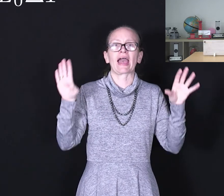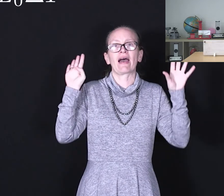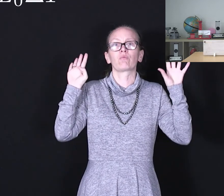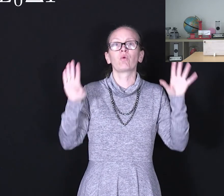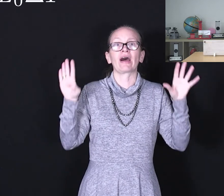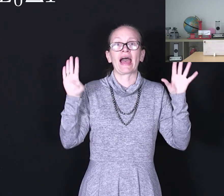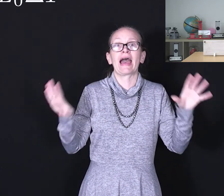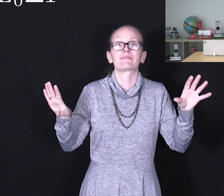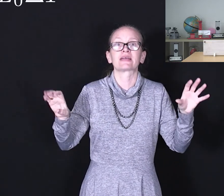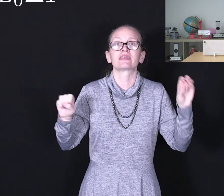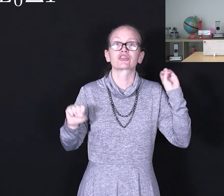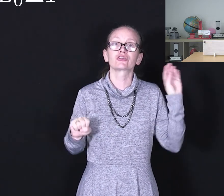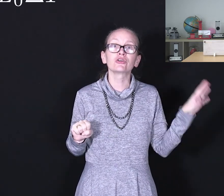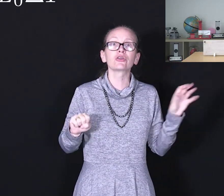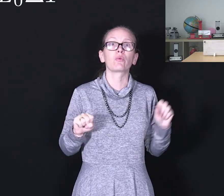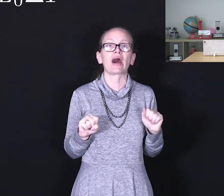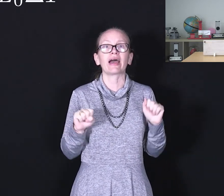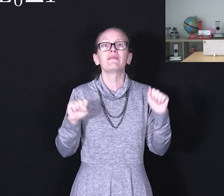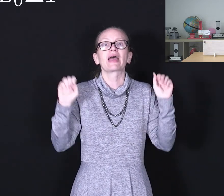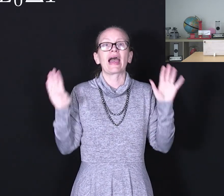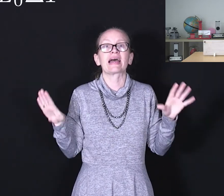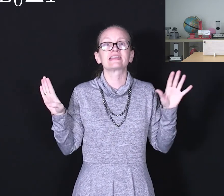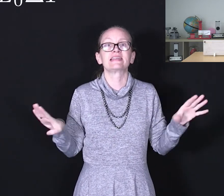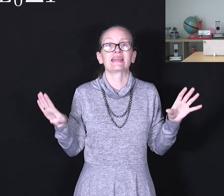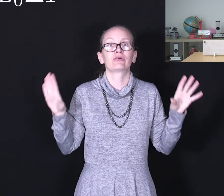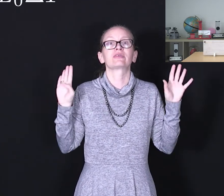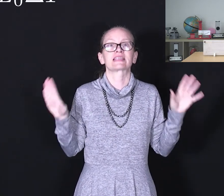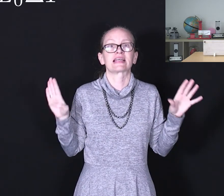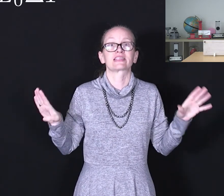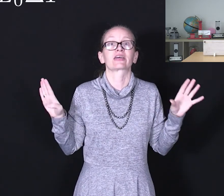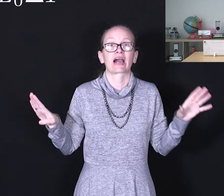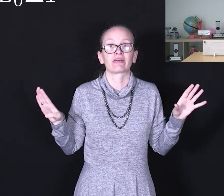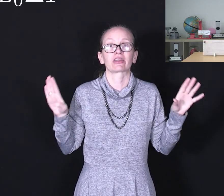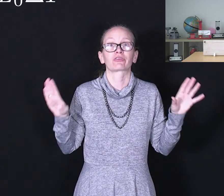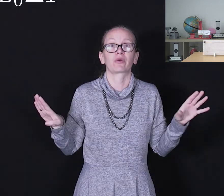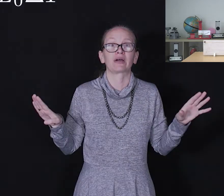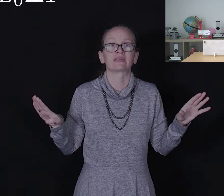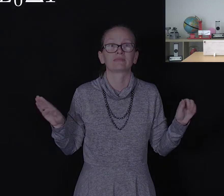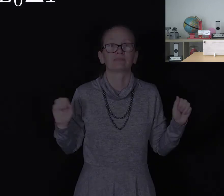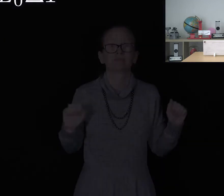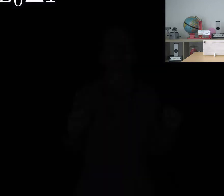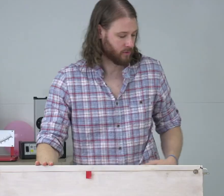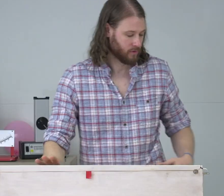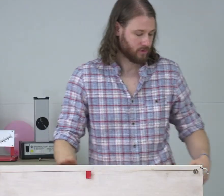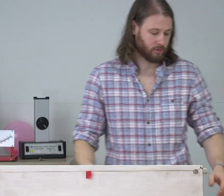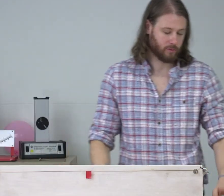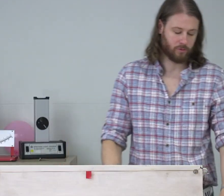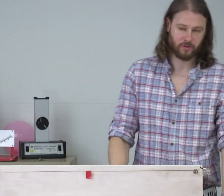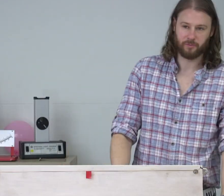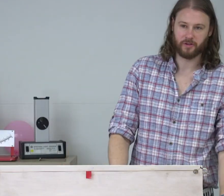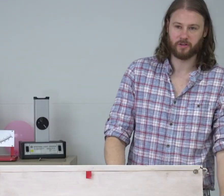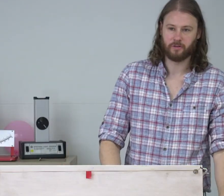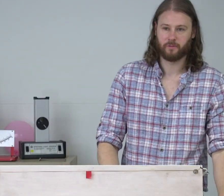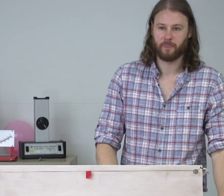at what happens to the wire as Neil sends the current through it. So here's Neil pushing the